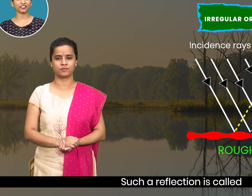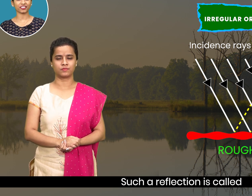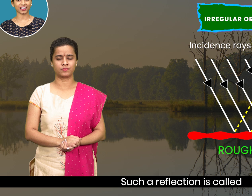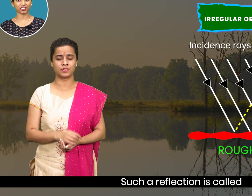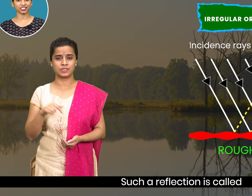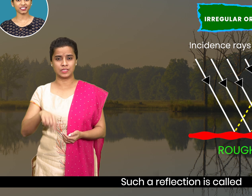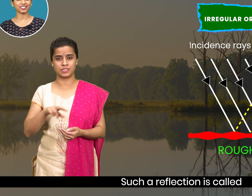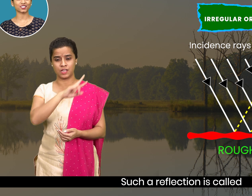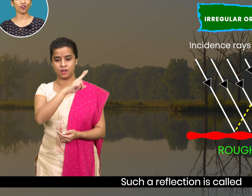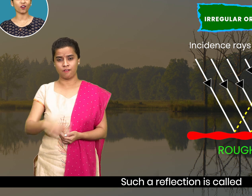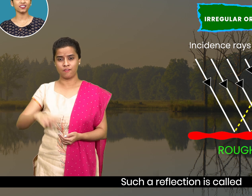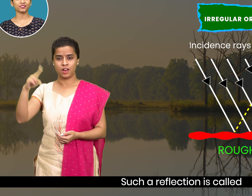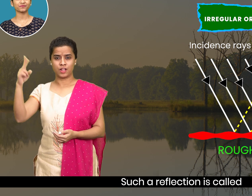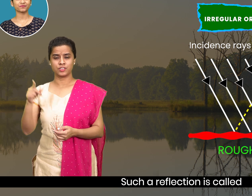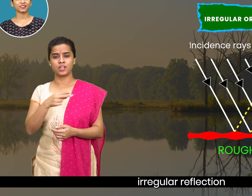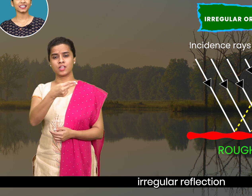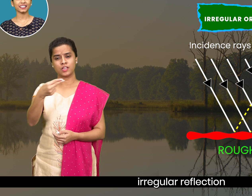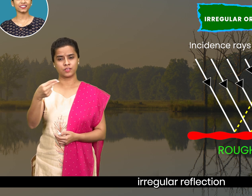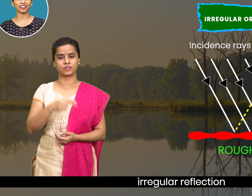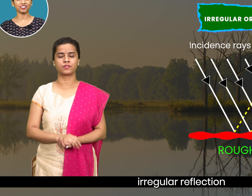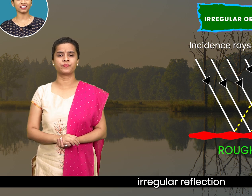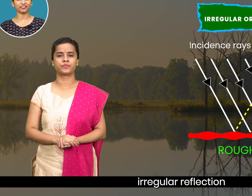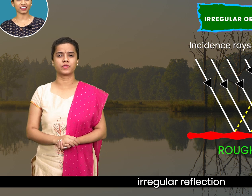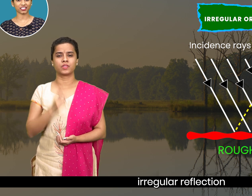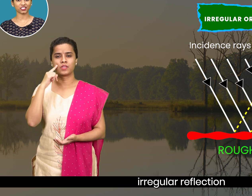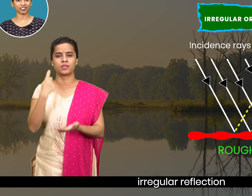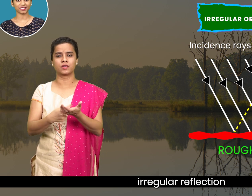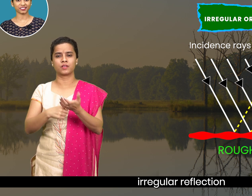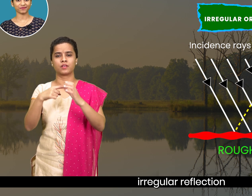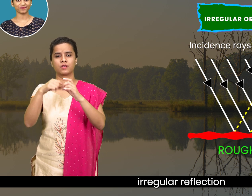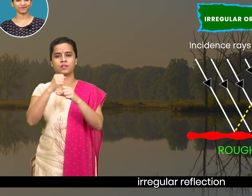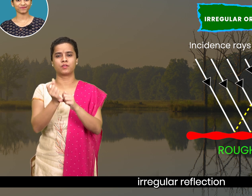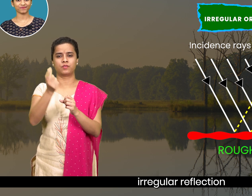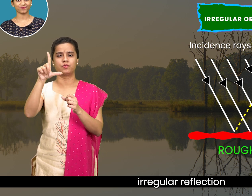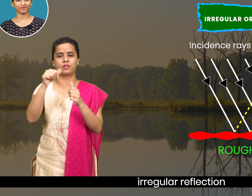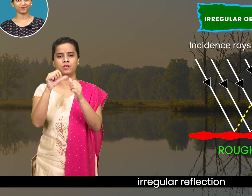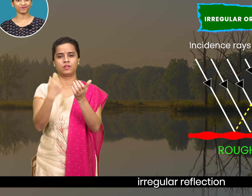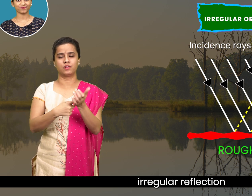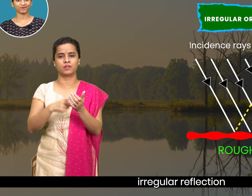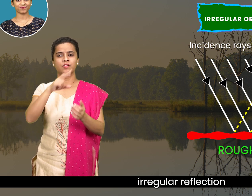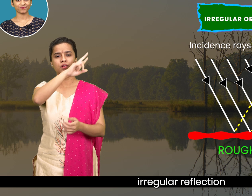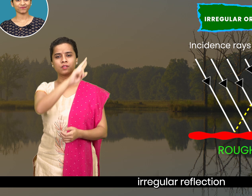Such a reflection is called irregular reflection